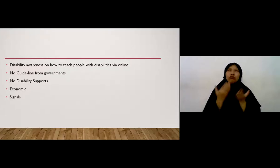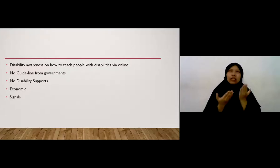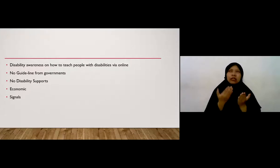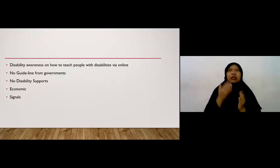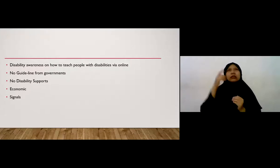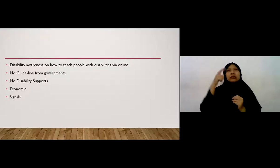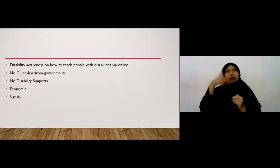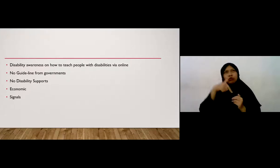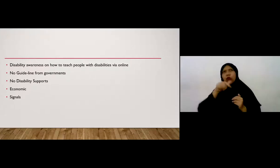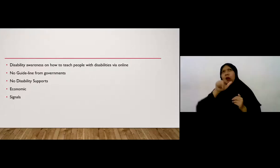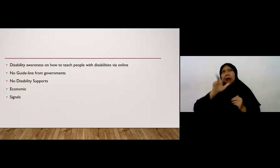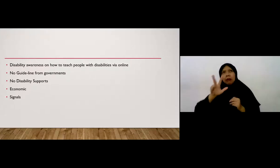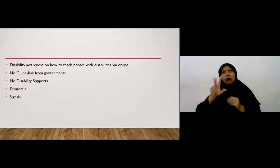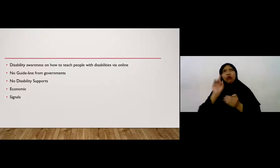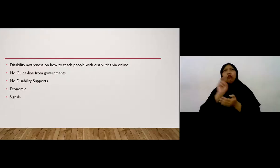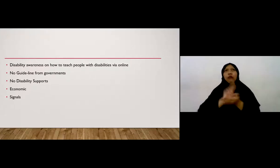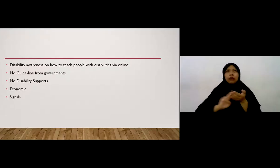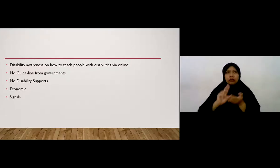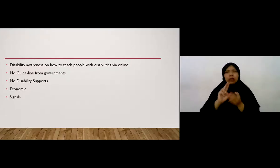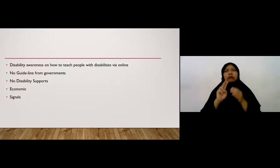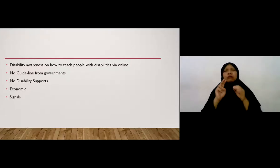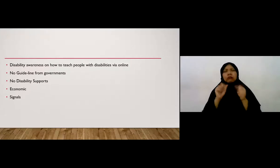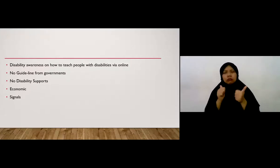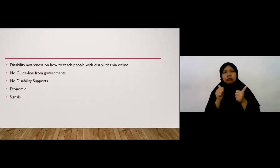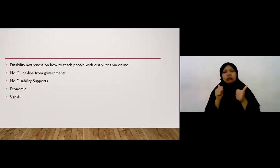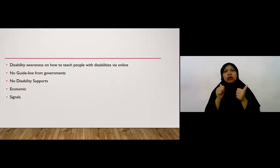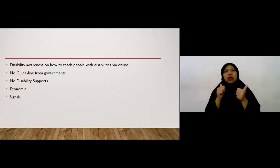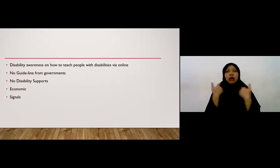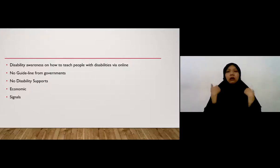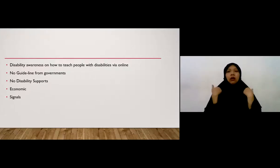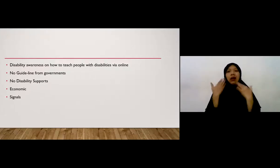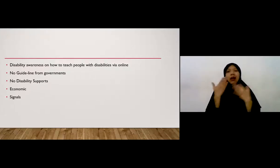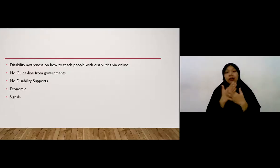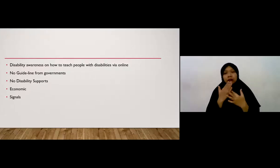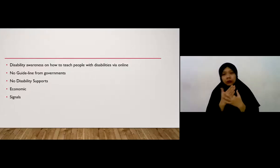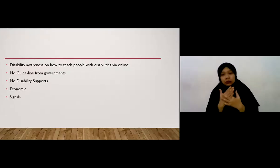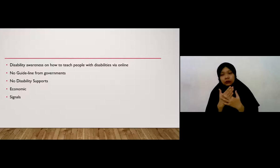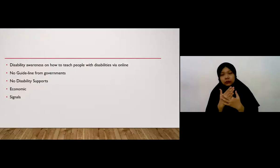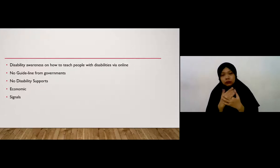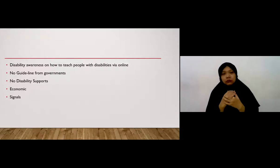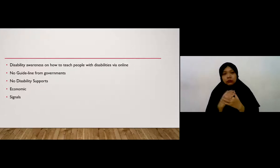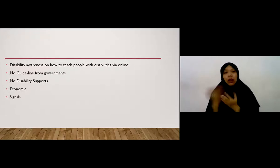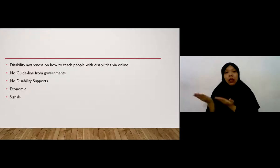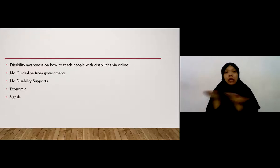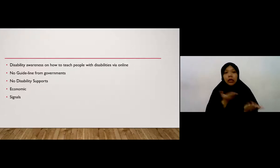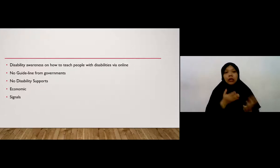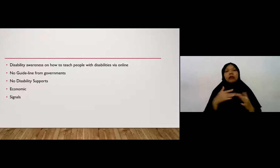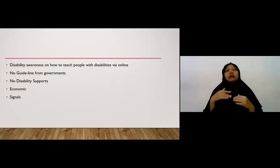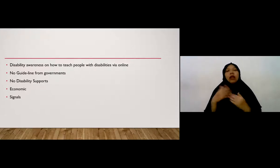has, you know, have a disability services.